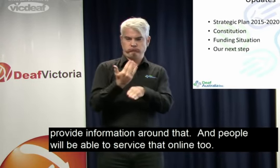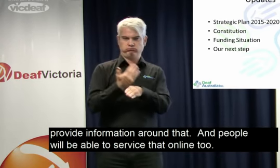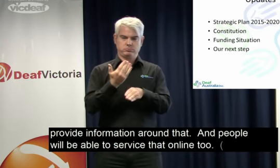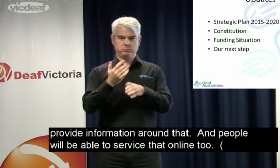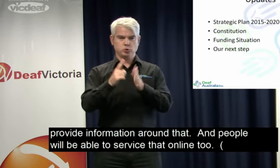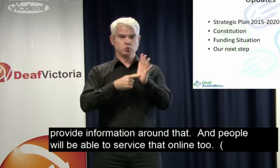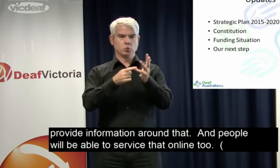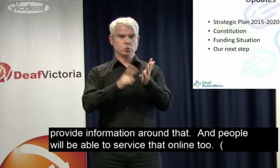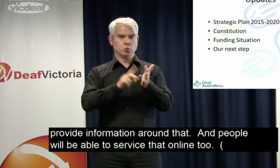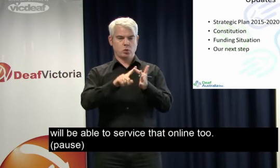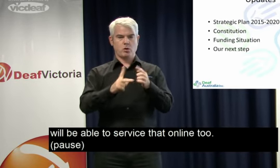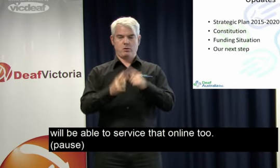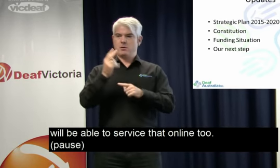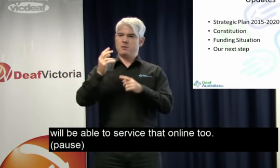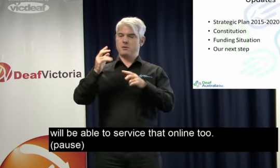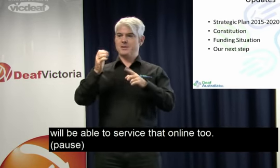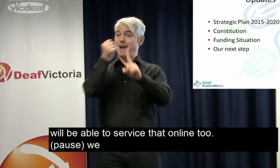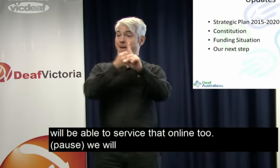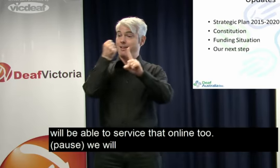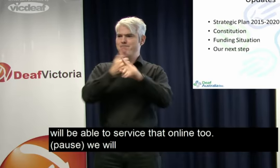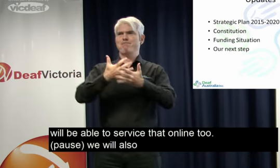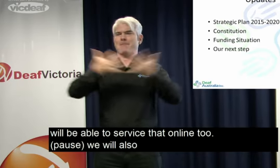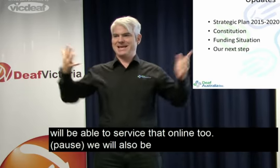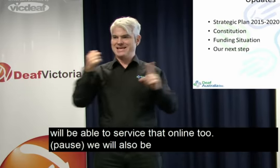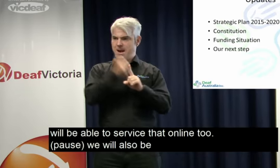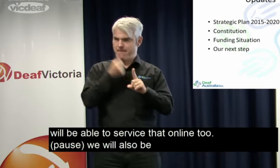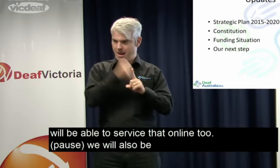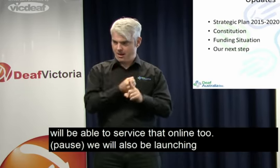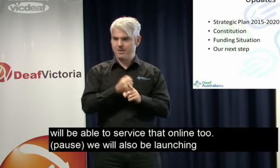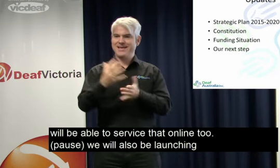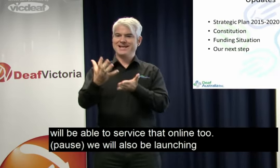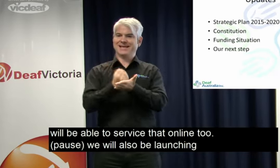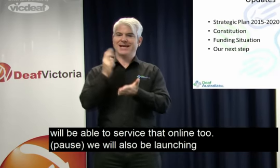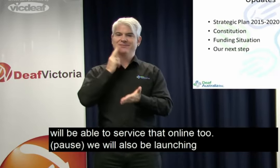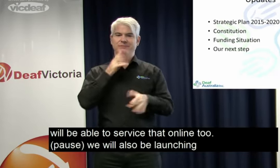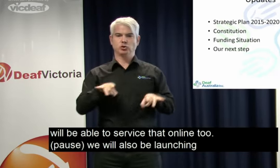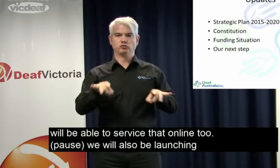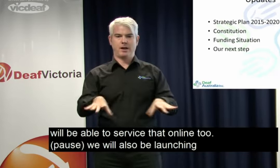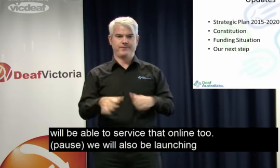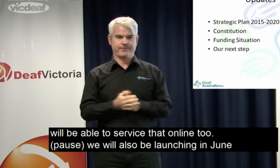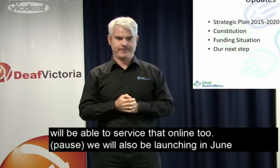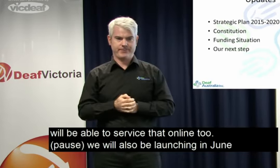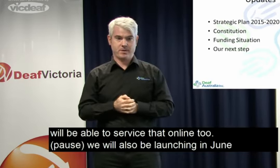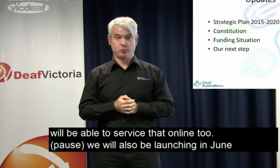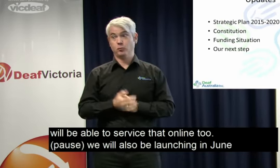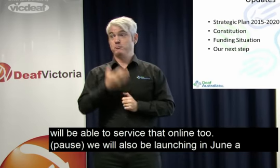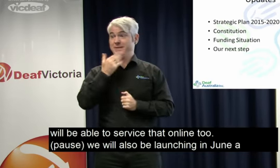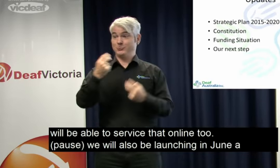We'll also be launching in June a big campaign, Save Deaf